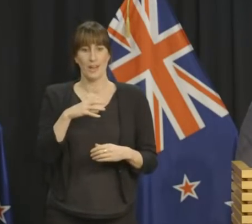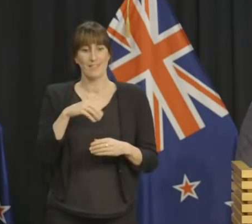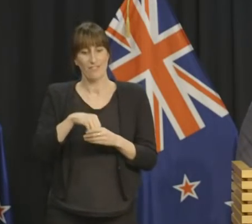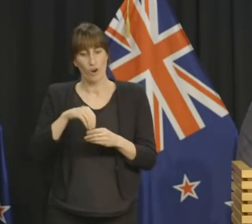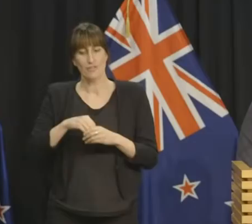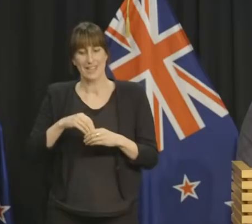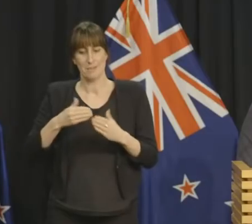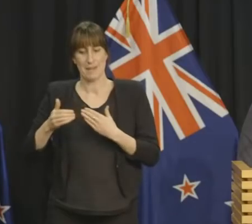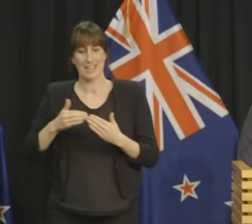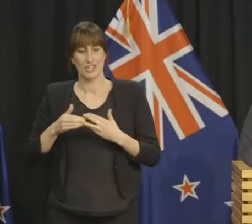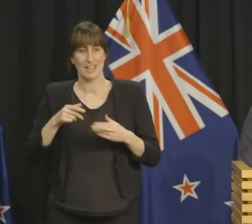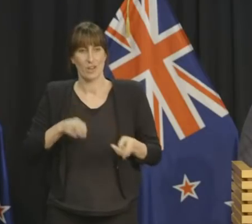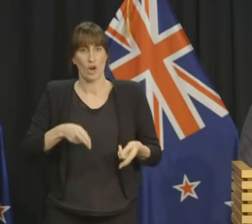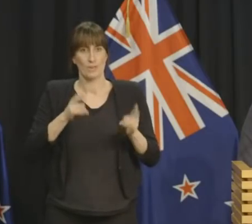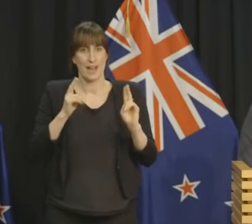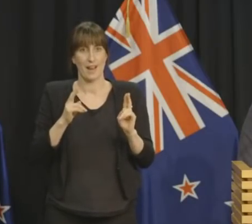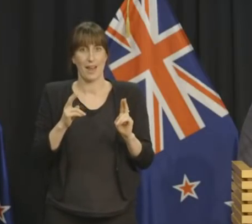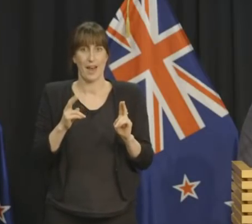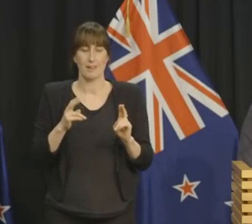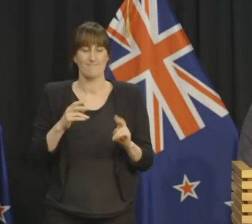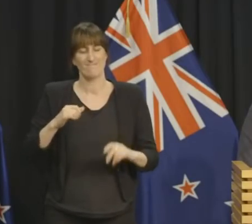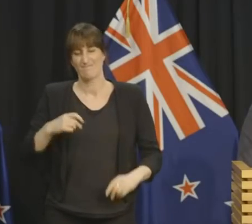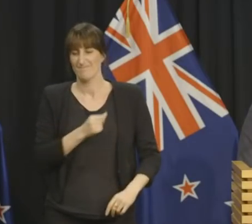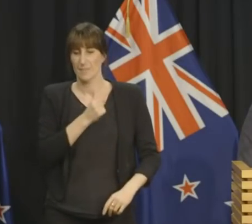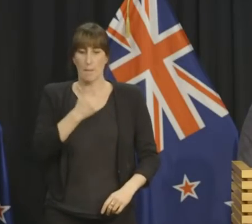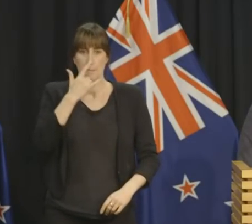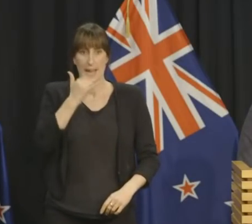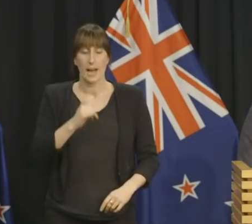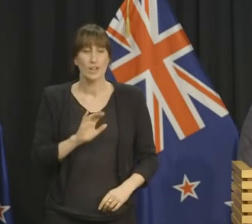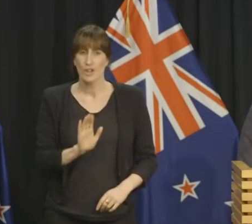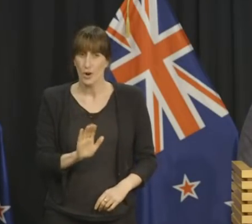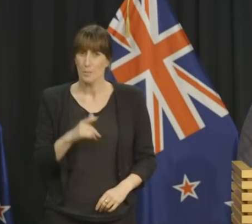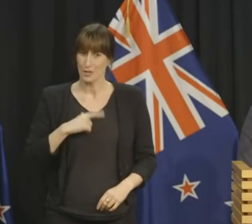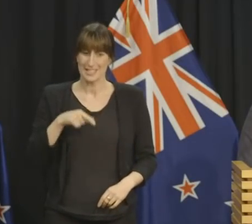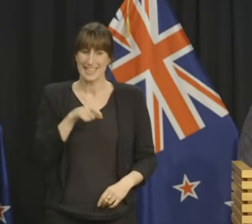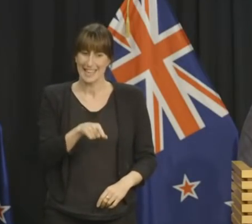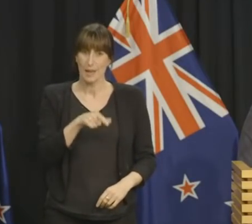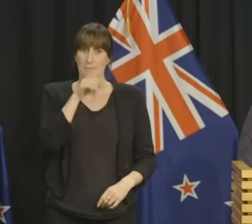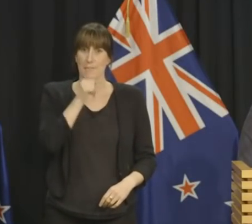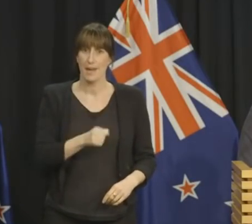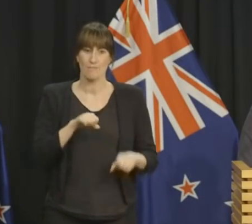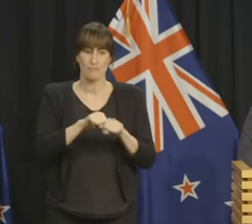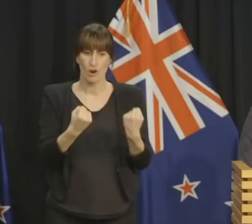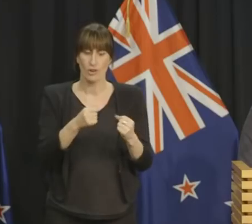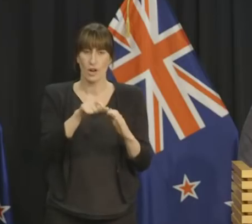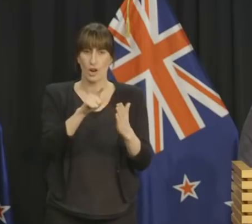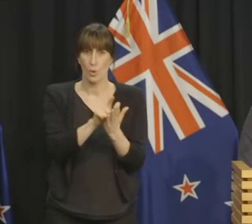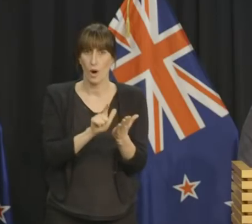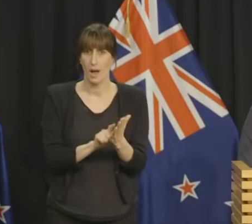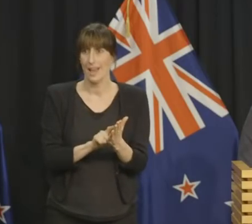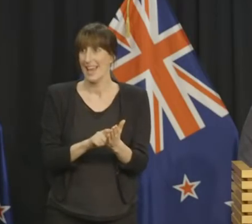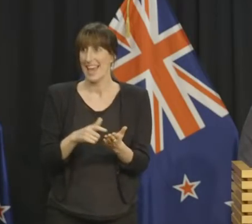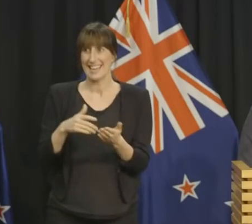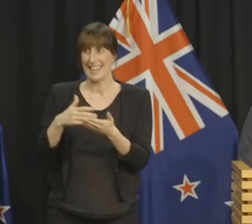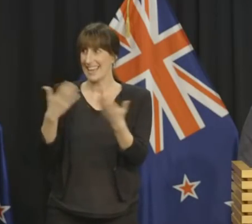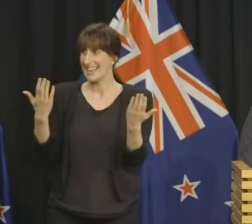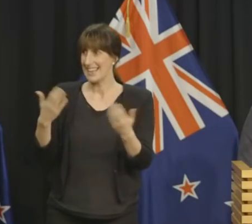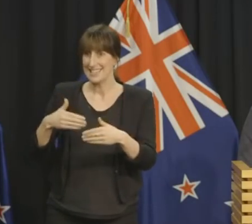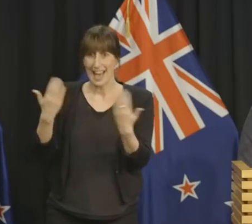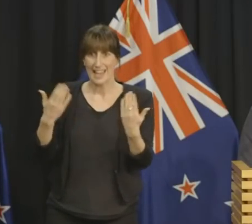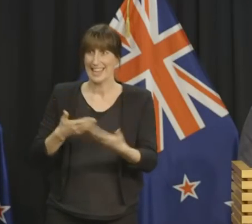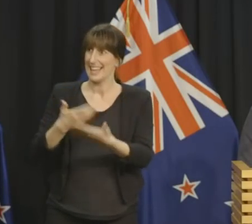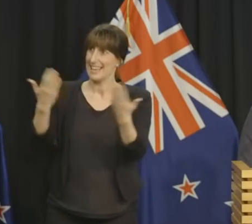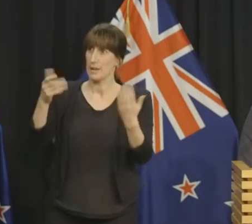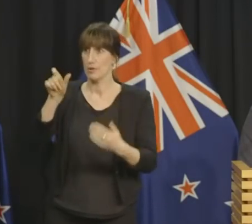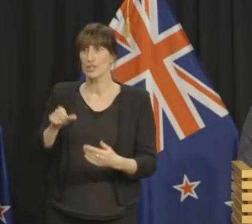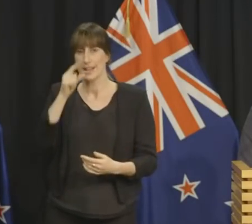these facilities are unlucky. Actually, every day, New Zealanders, 5 million of us, could break the law in any number of different ways,